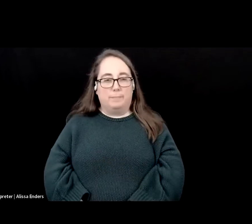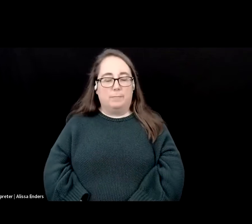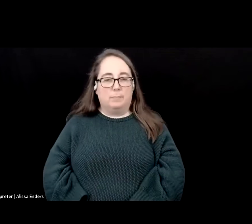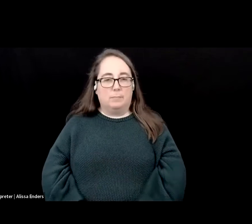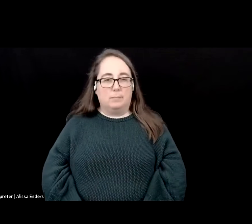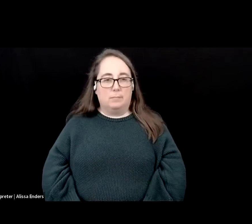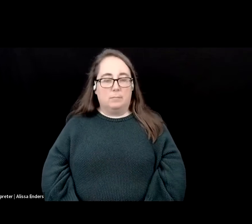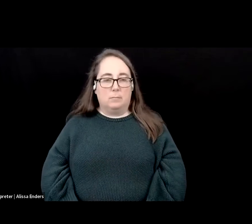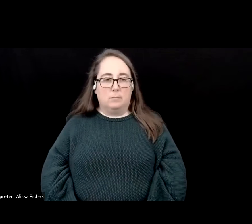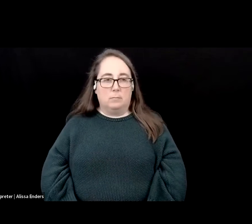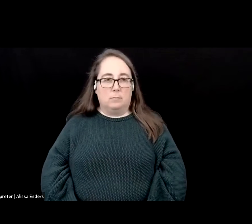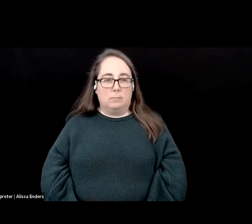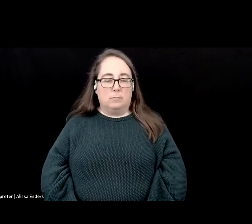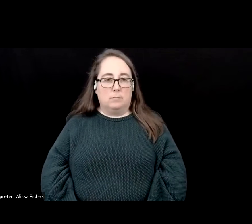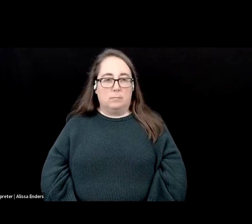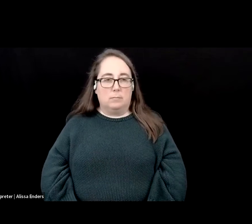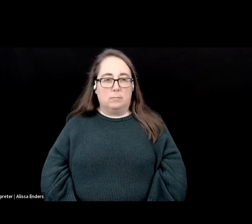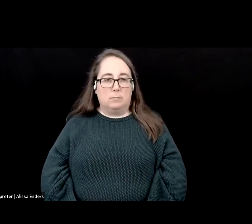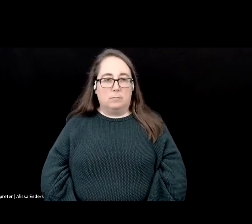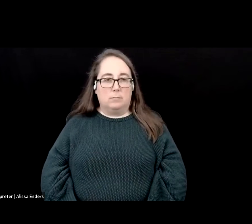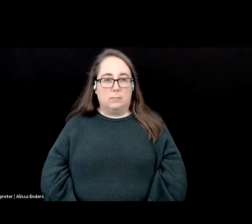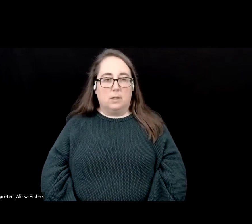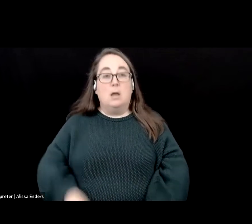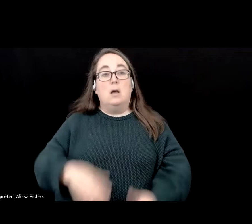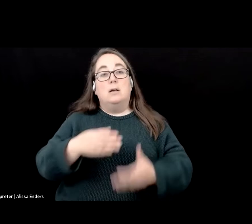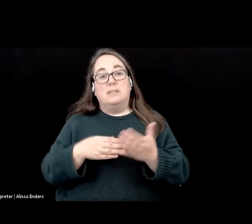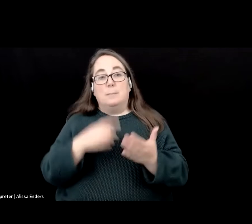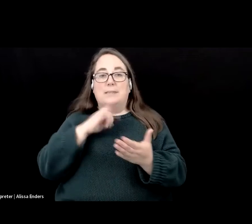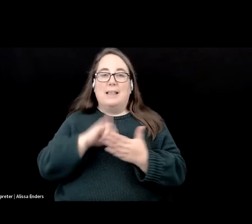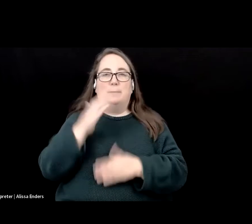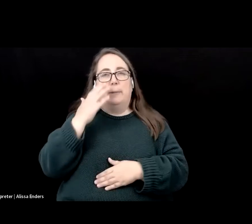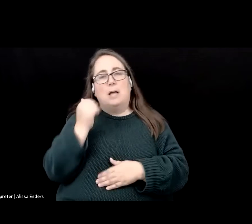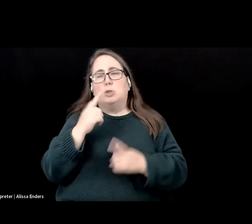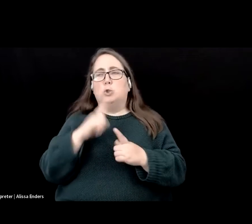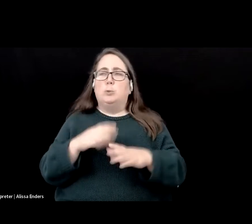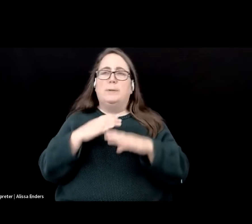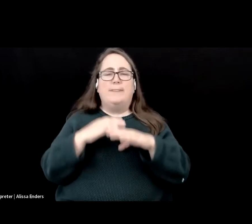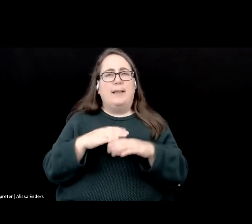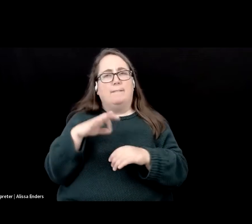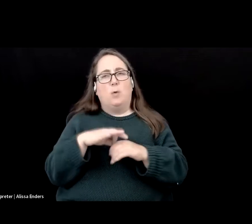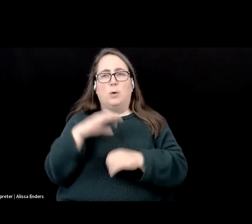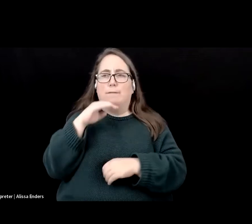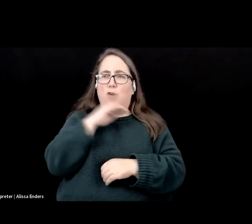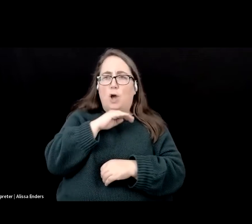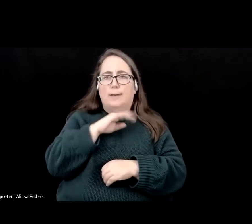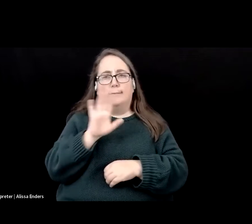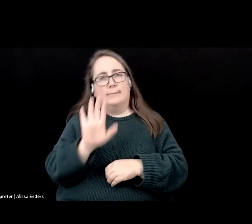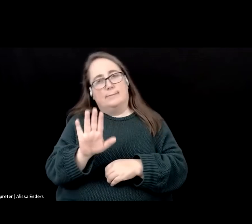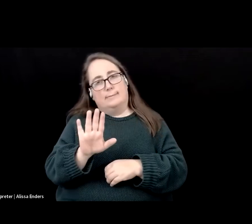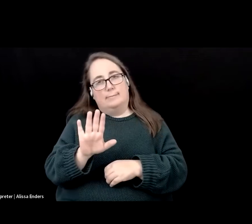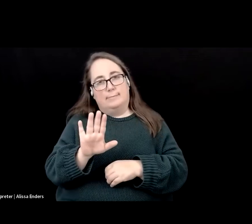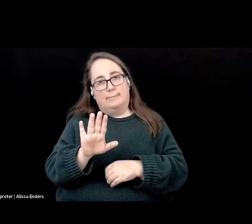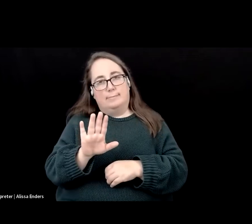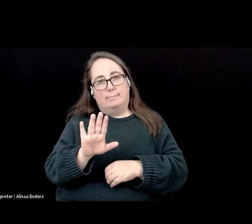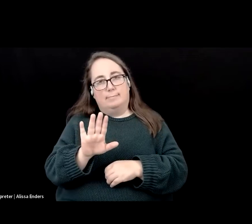vote. Some argue, well, this is because it's to prevent voter fraud. Well,